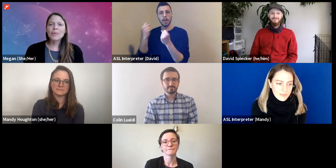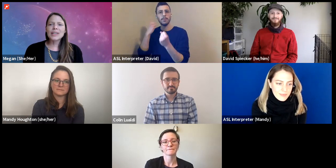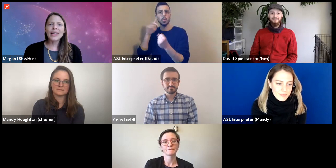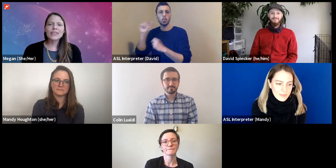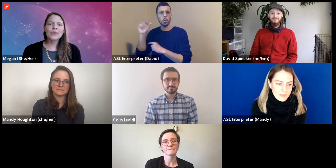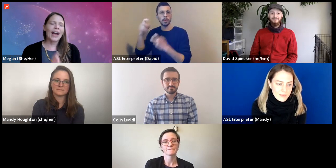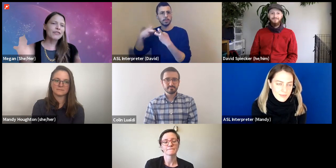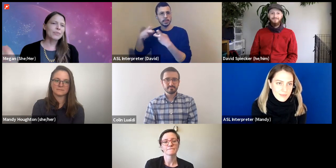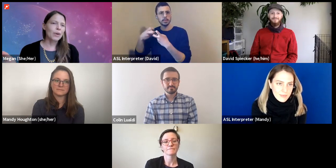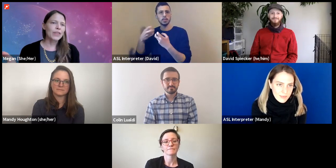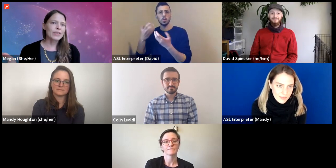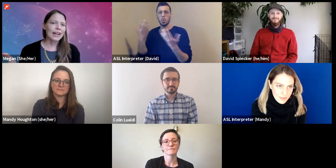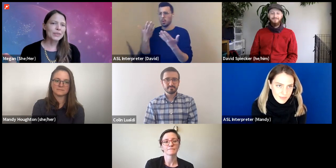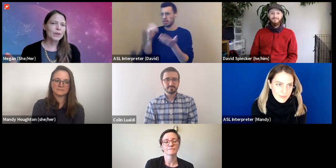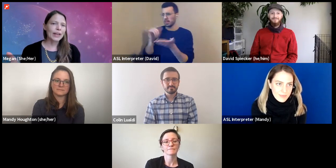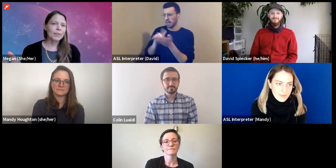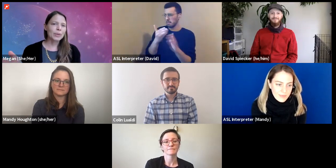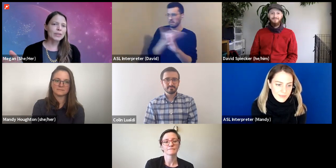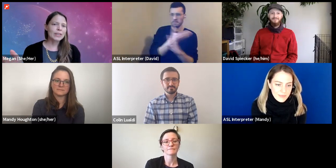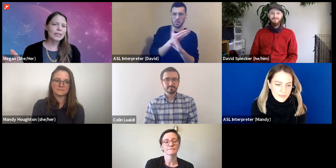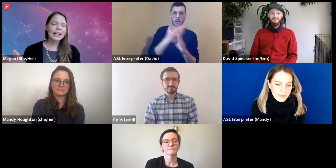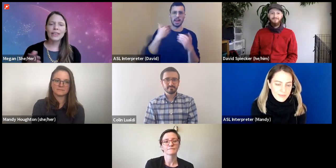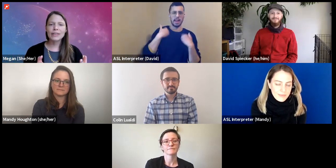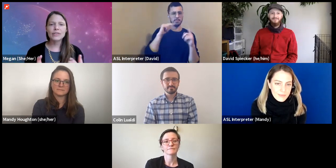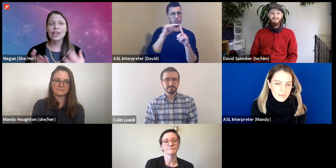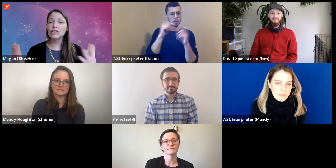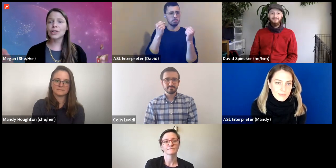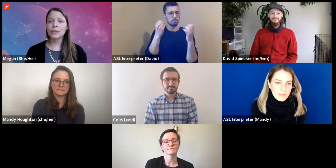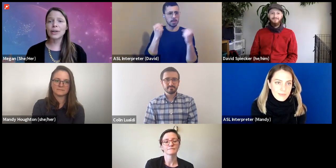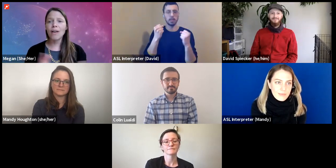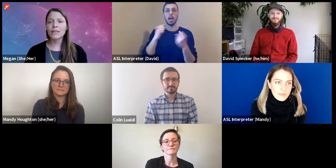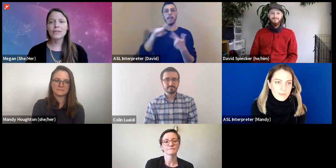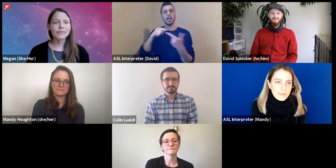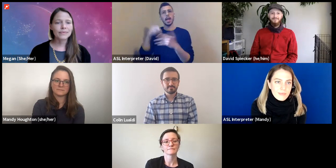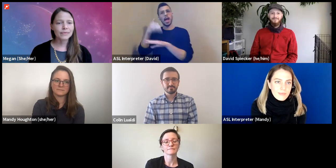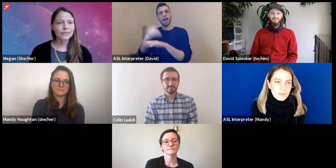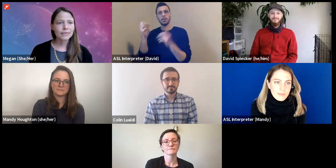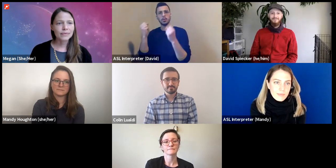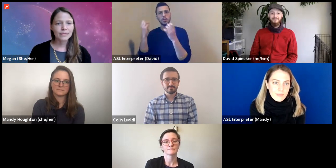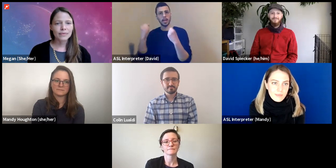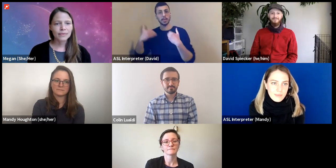And then what was it like sort of after more of these signs were available? Did anything change for you at all?